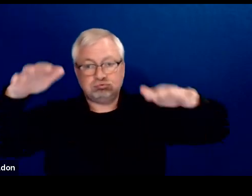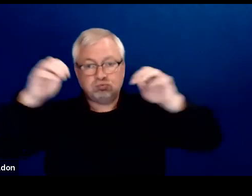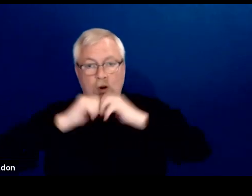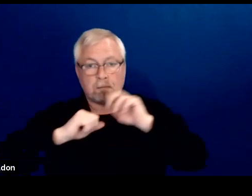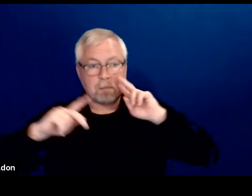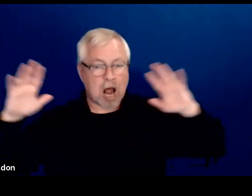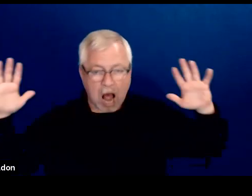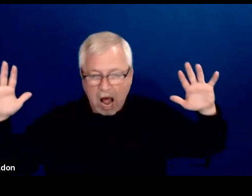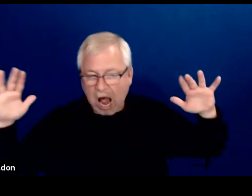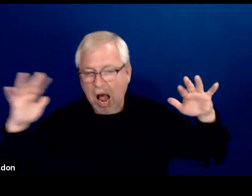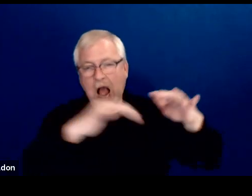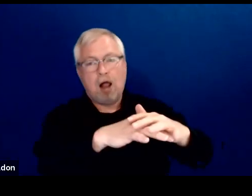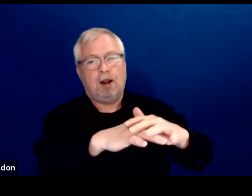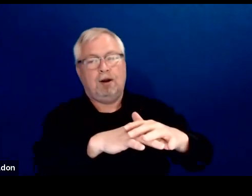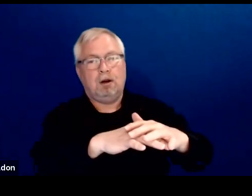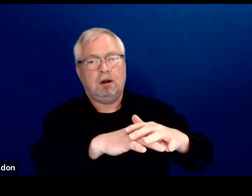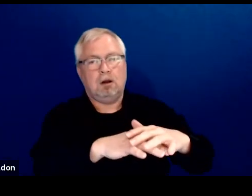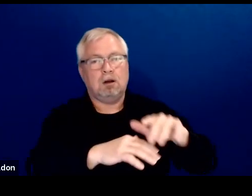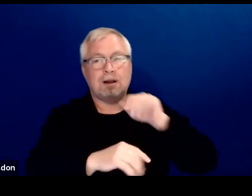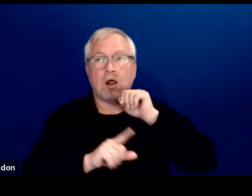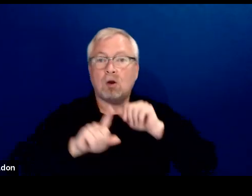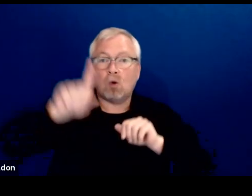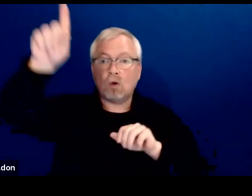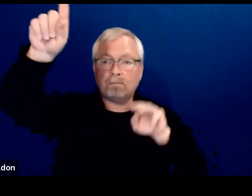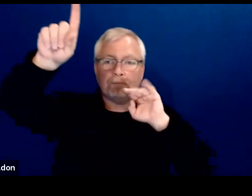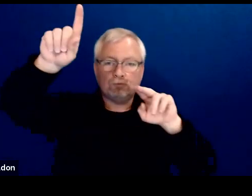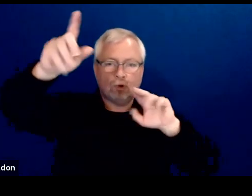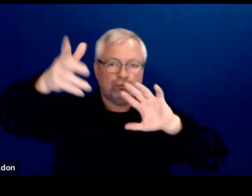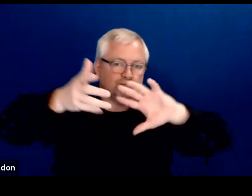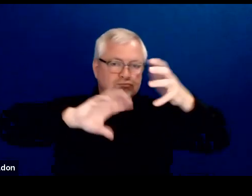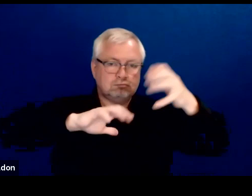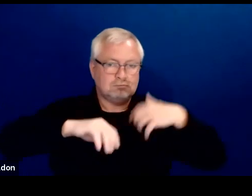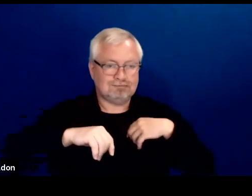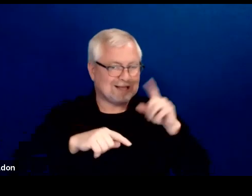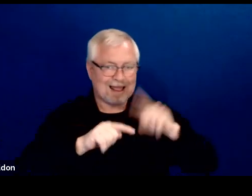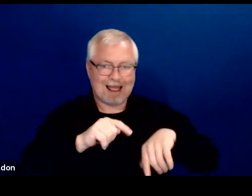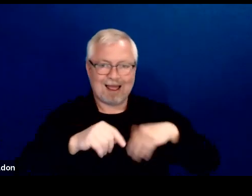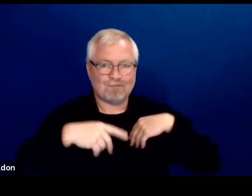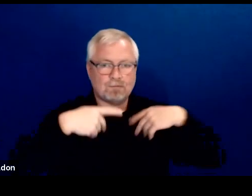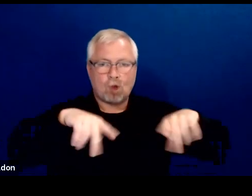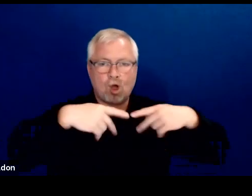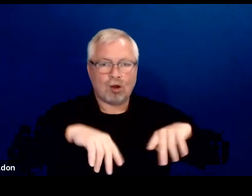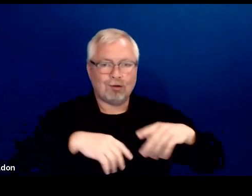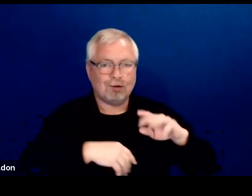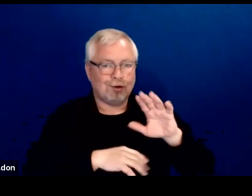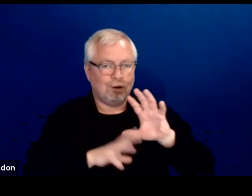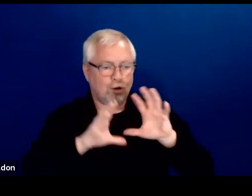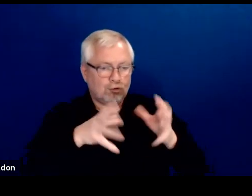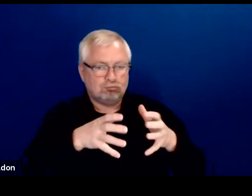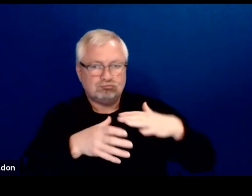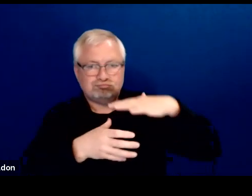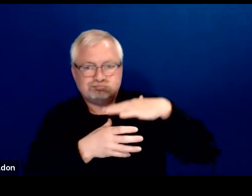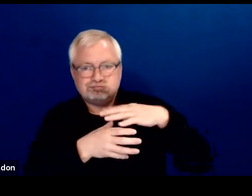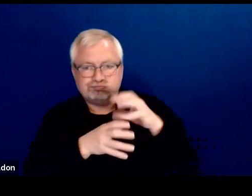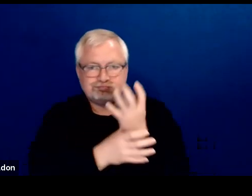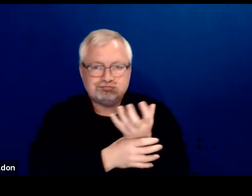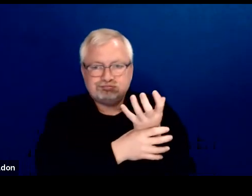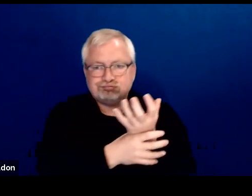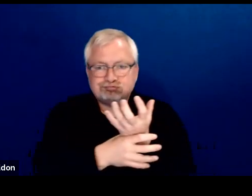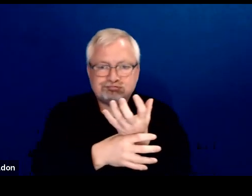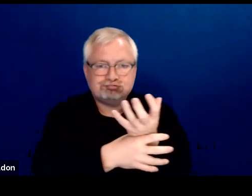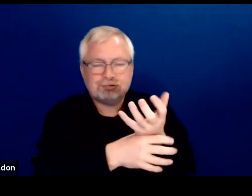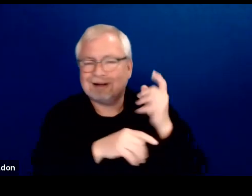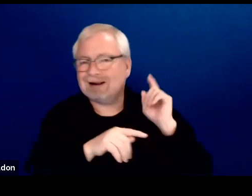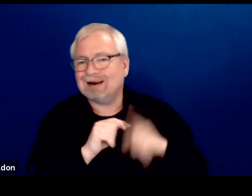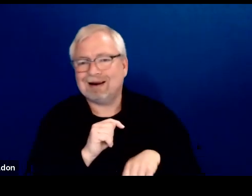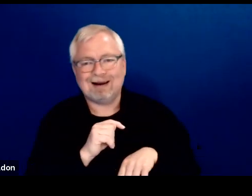small lake. We're certainly not going to have the party barges, coming together, but we're going to have to think about it, and we're going to have to work together. And I